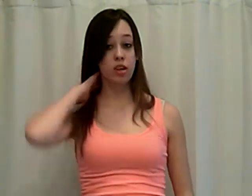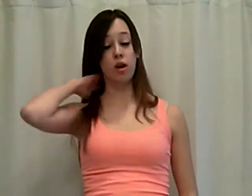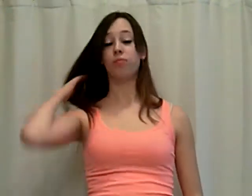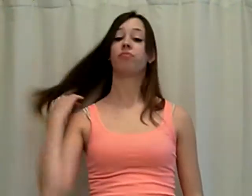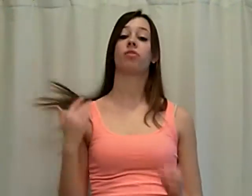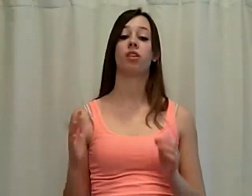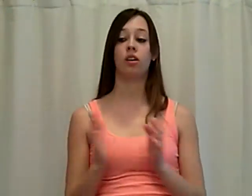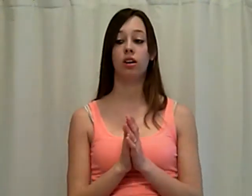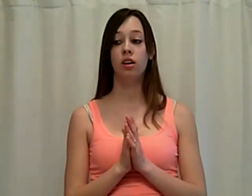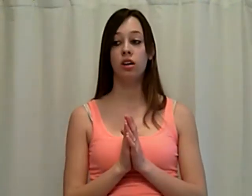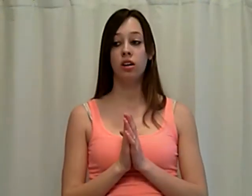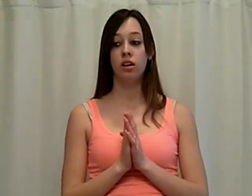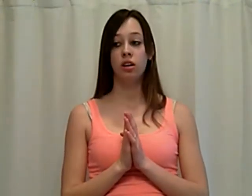so